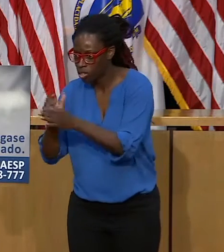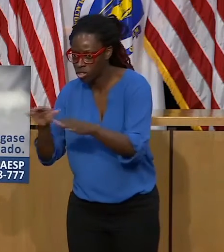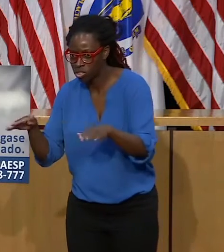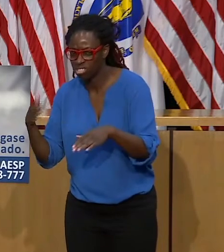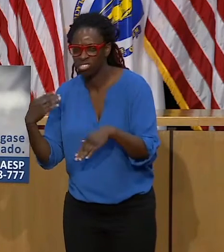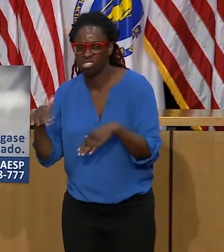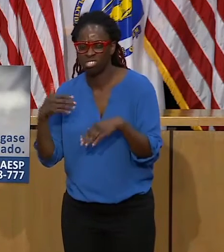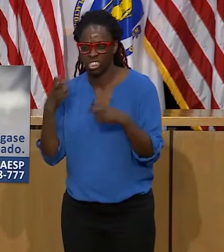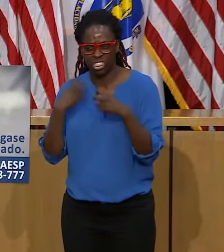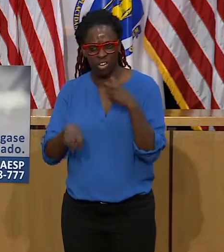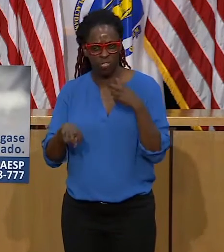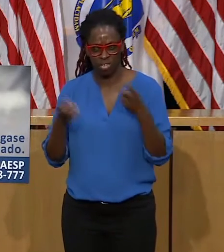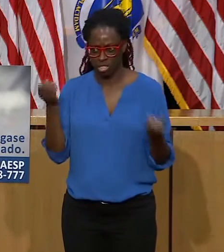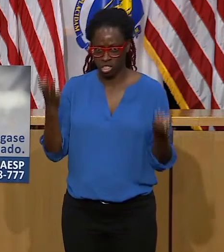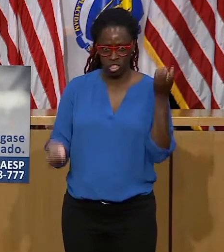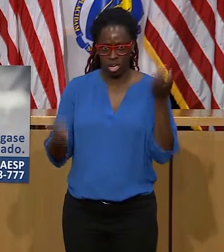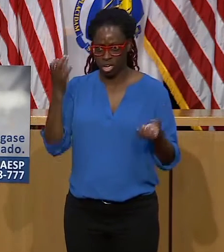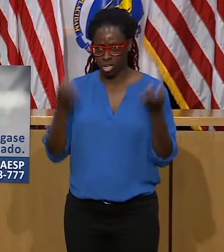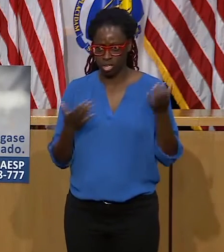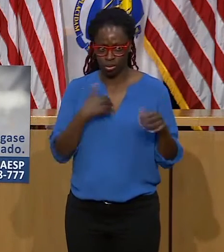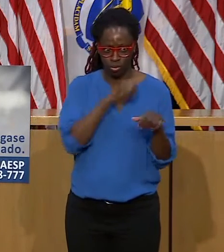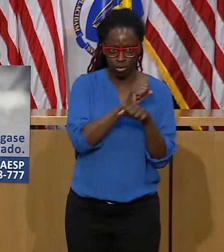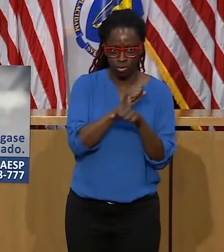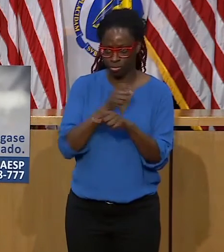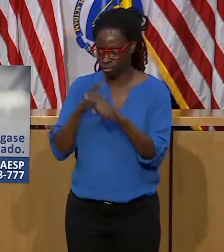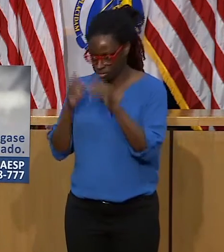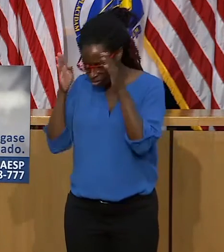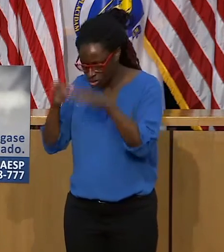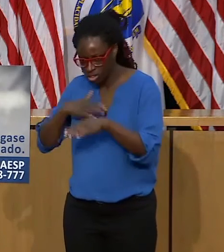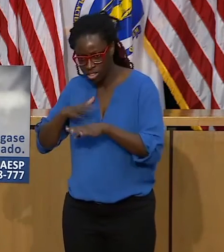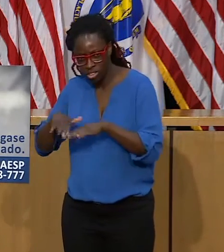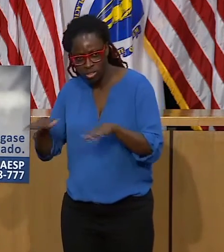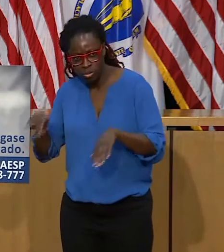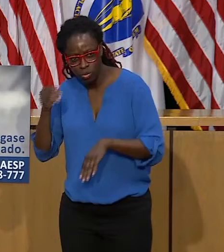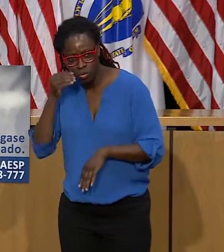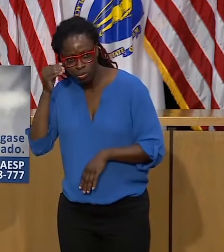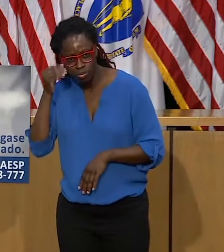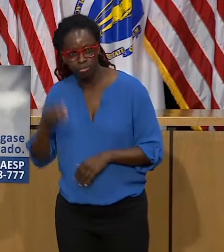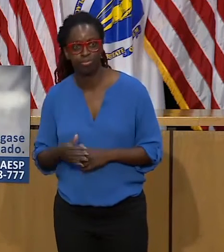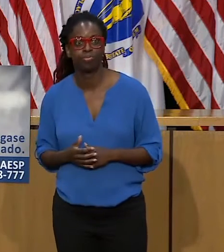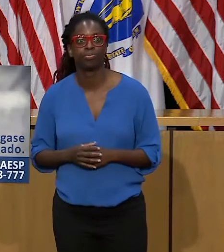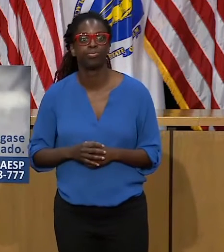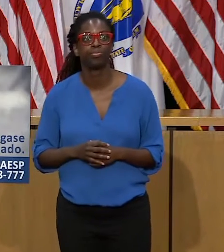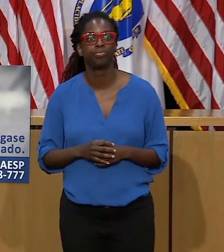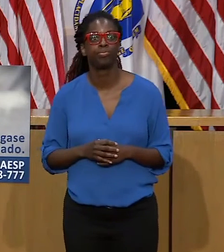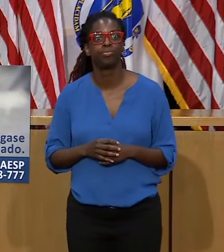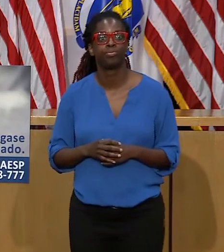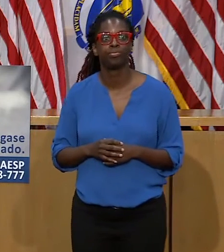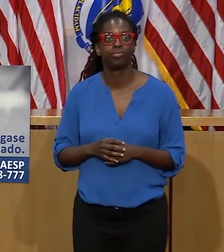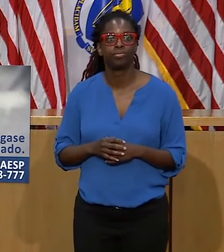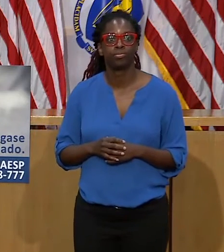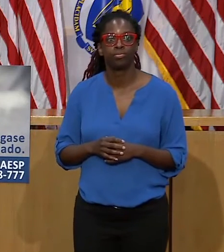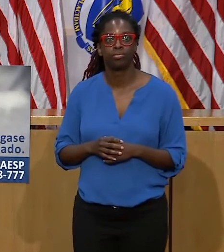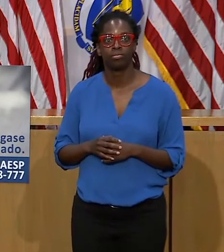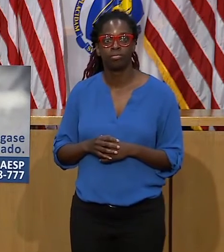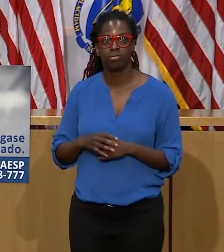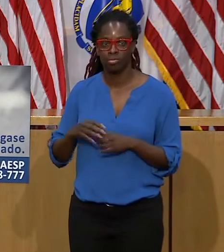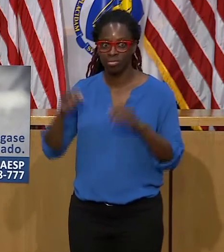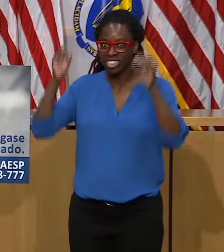know that the teachers and the school administrators have worked tirelessly to make the best possible experience for many